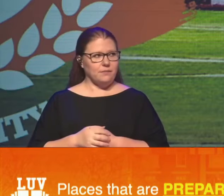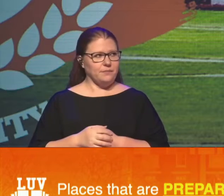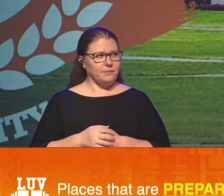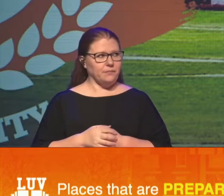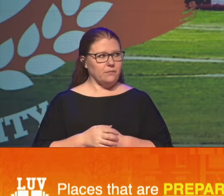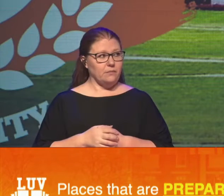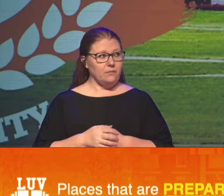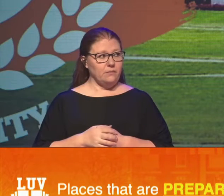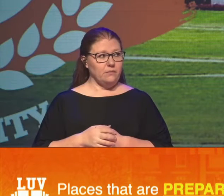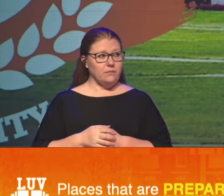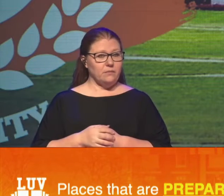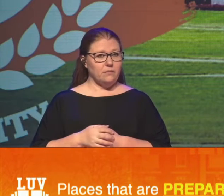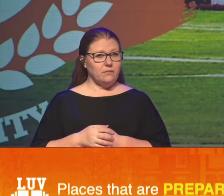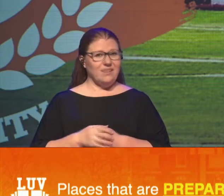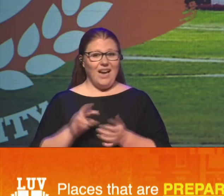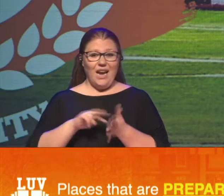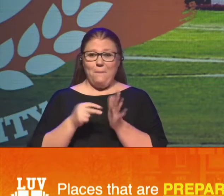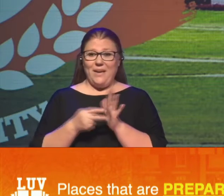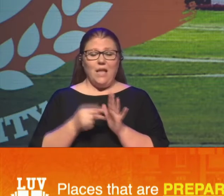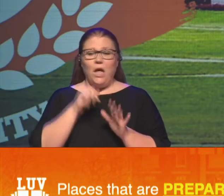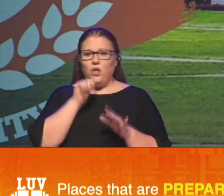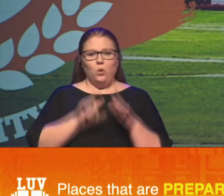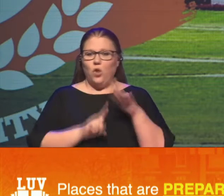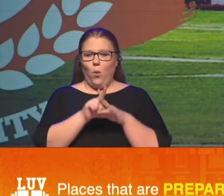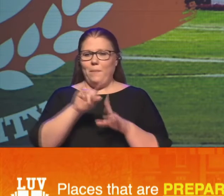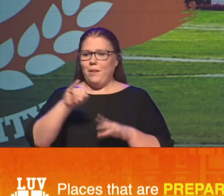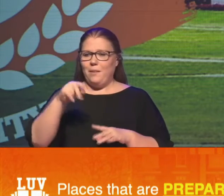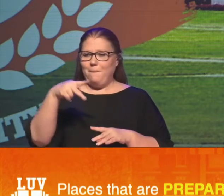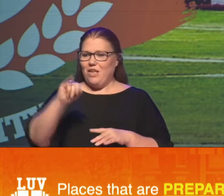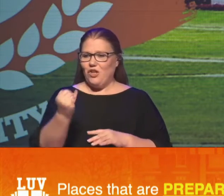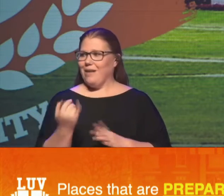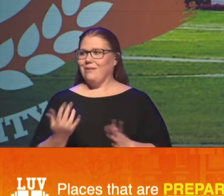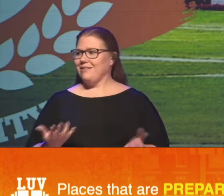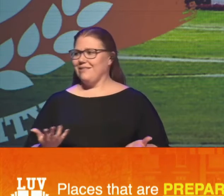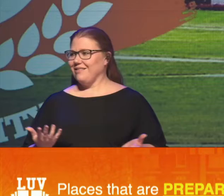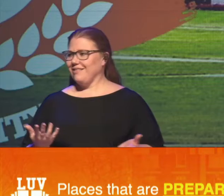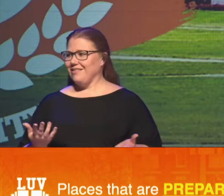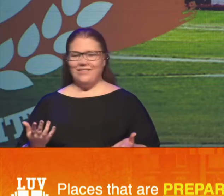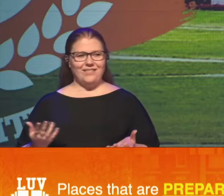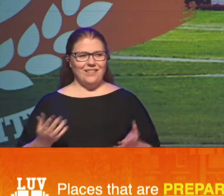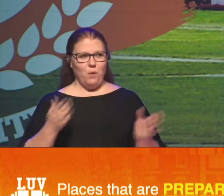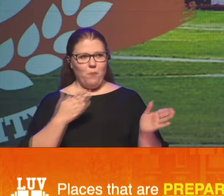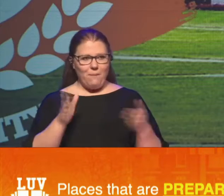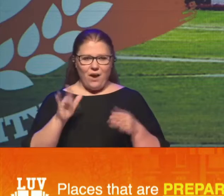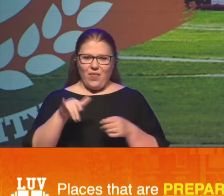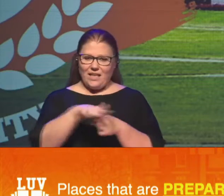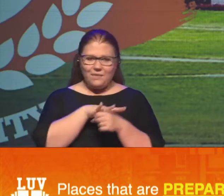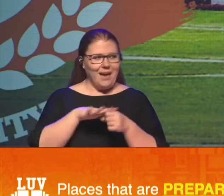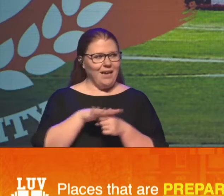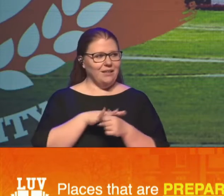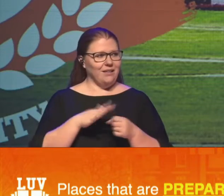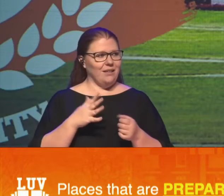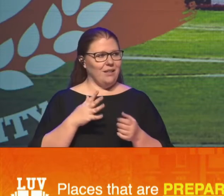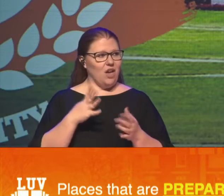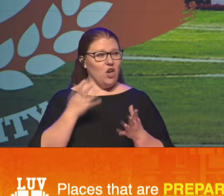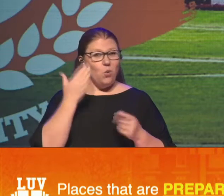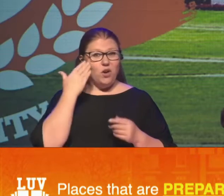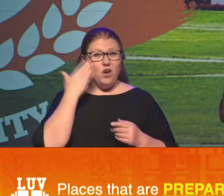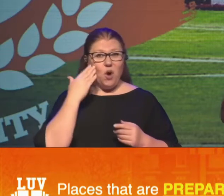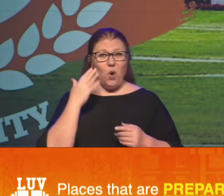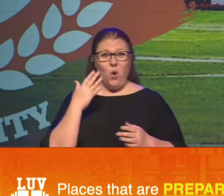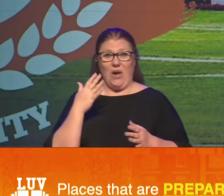other words, don't show up in your pajamas, right? Prepare the space. You want to know one of my